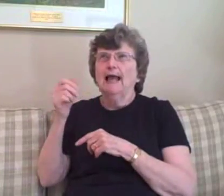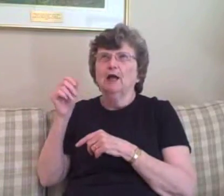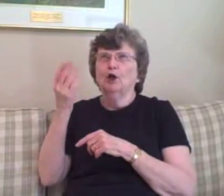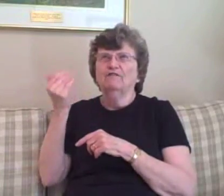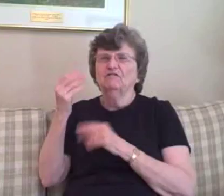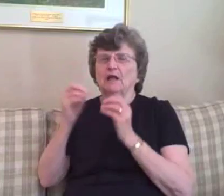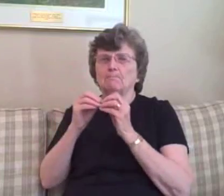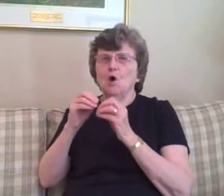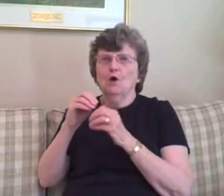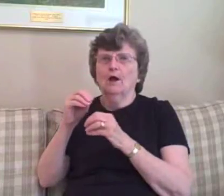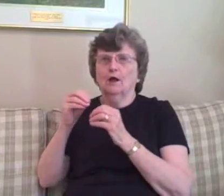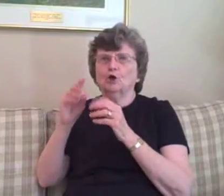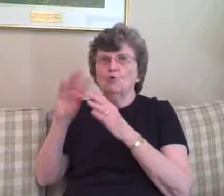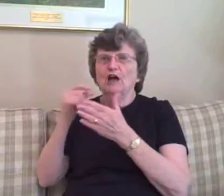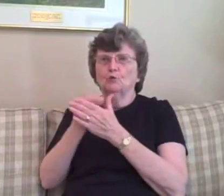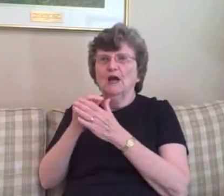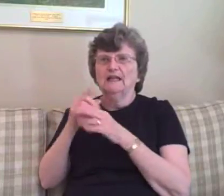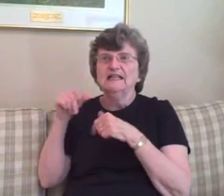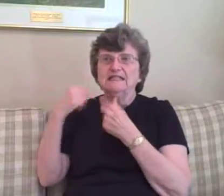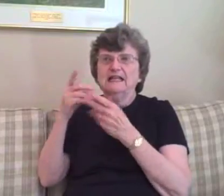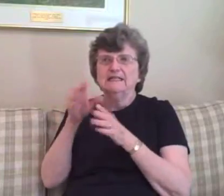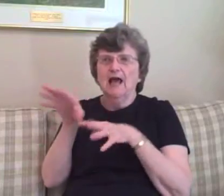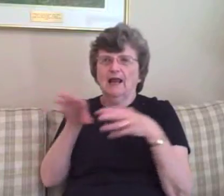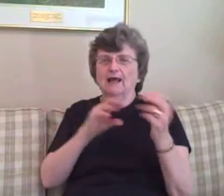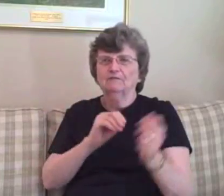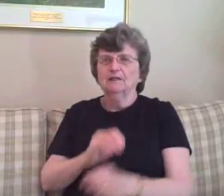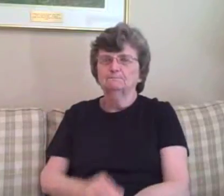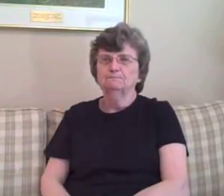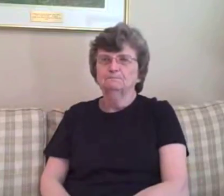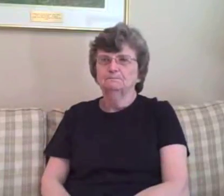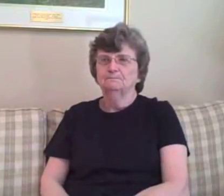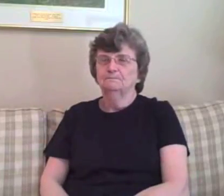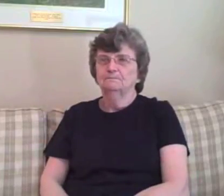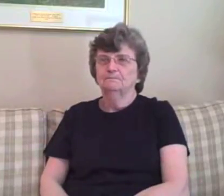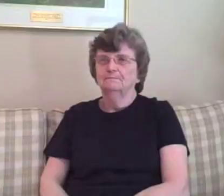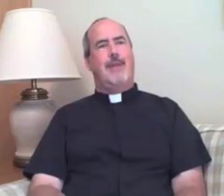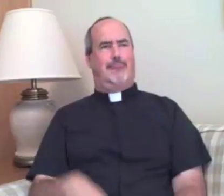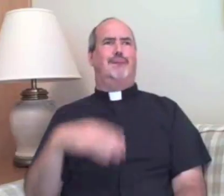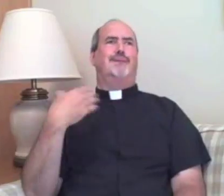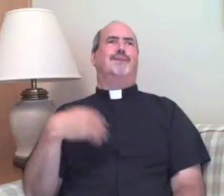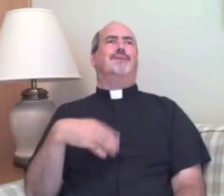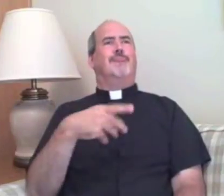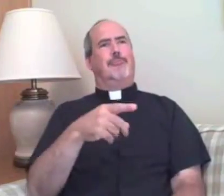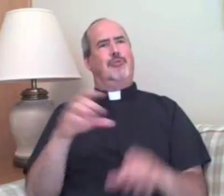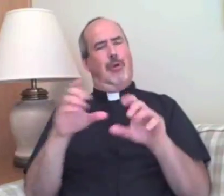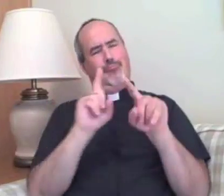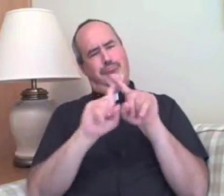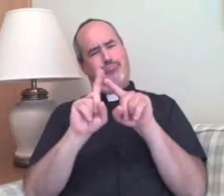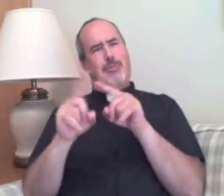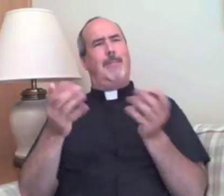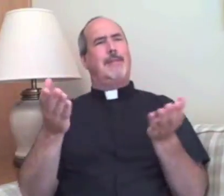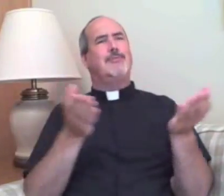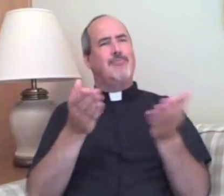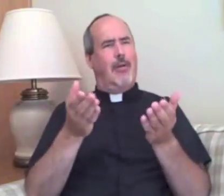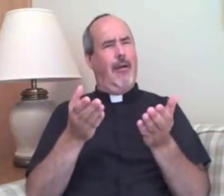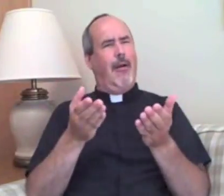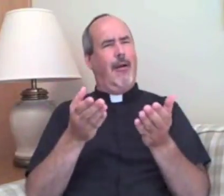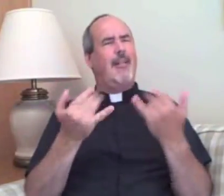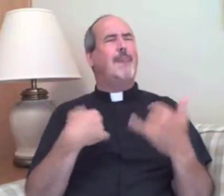I'm sure since there have been at least 10 or 15 more that have graduated. Wow, as far as ministry goes,